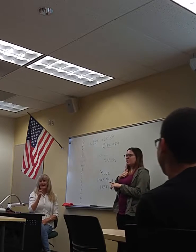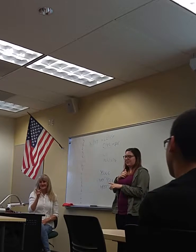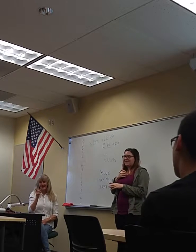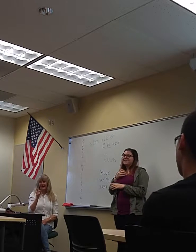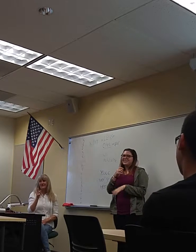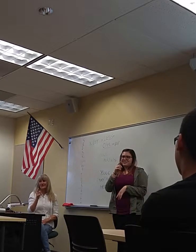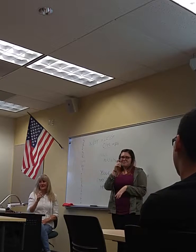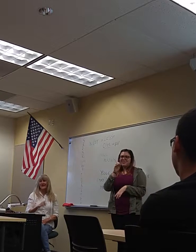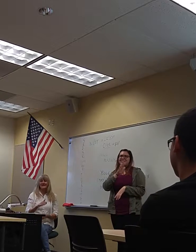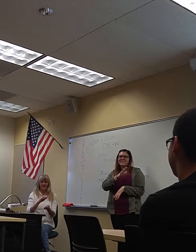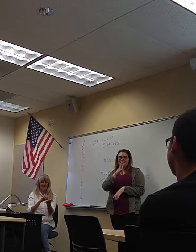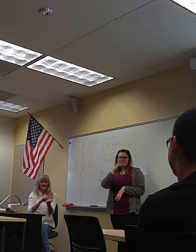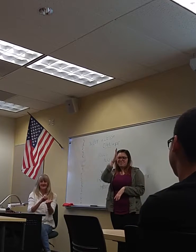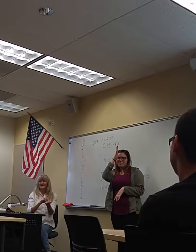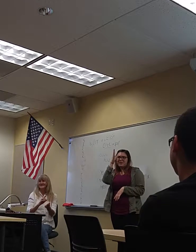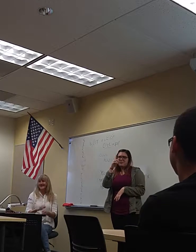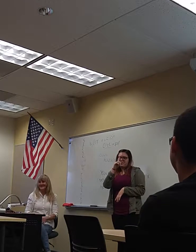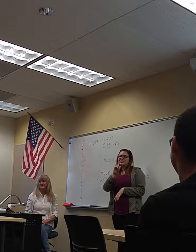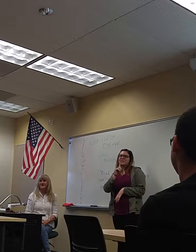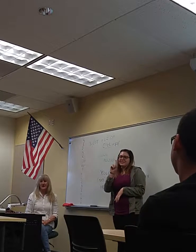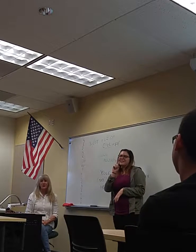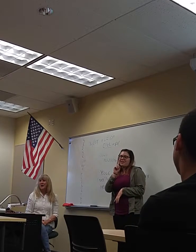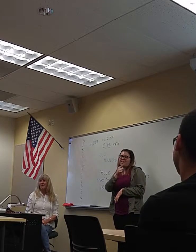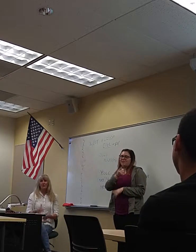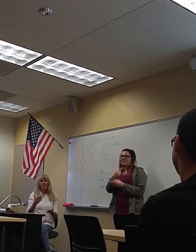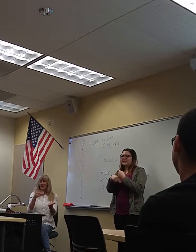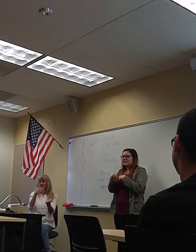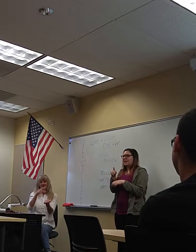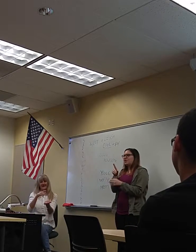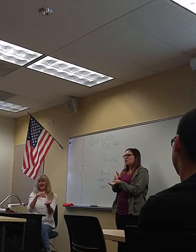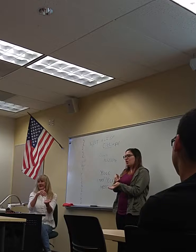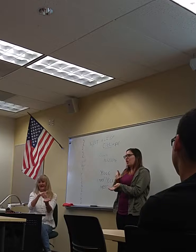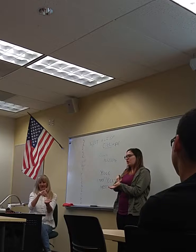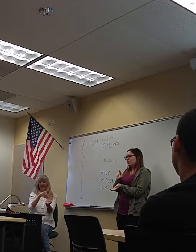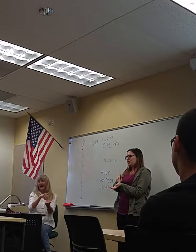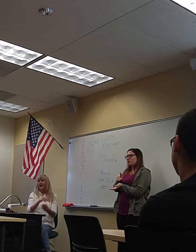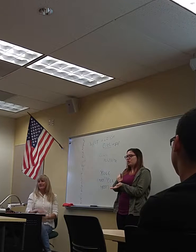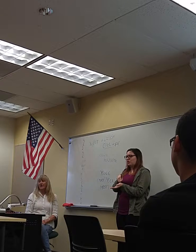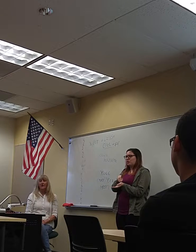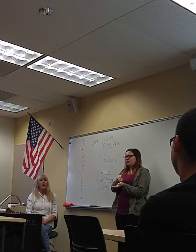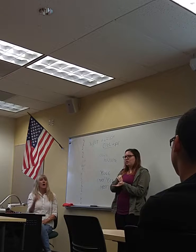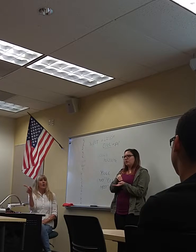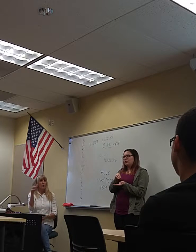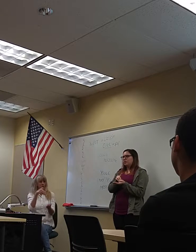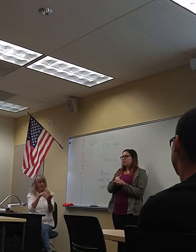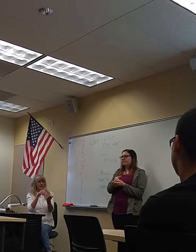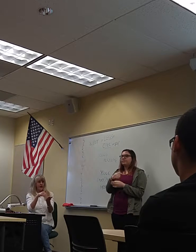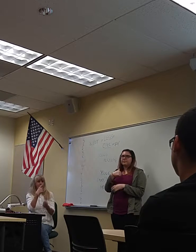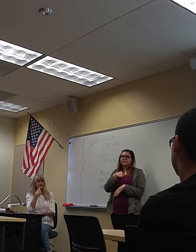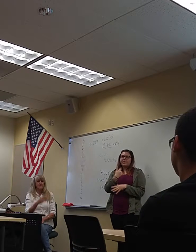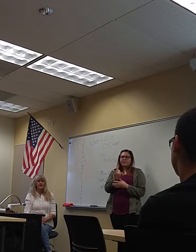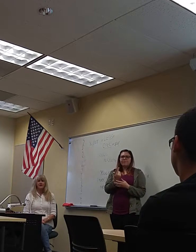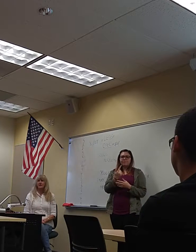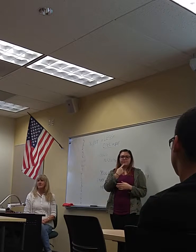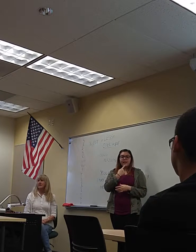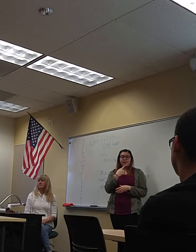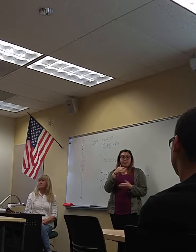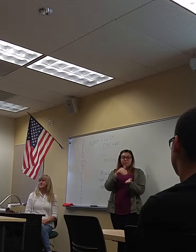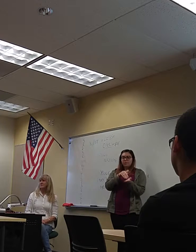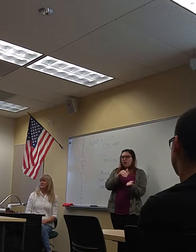are deaf, and that's why he signs doctor, yeah. But we don't sign it, and I have gone, well, the doctor said, and the deaf person will look